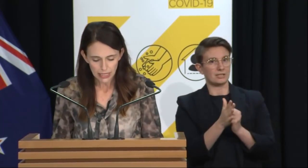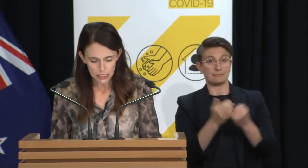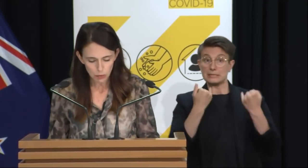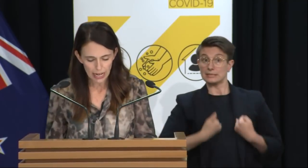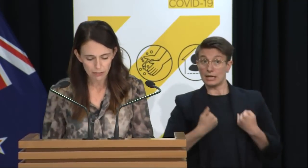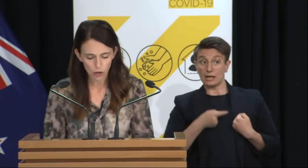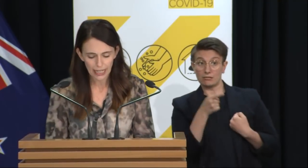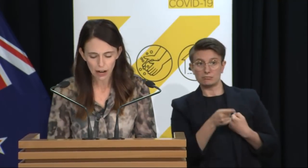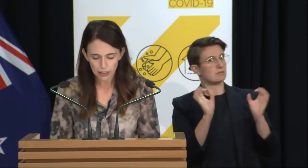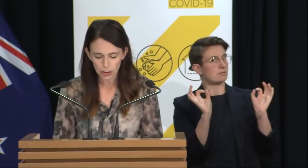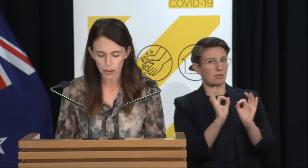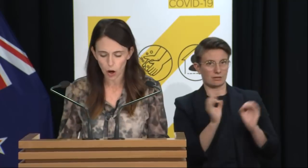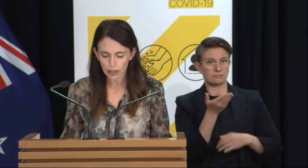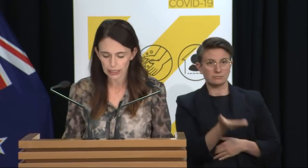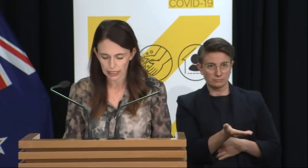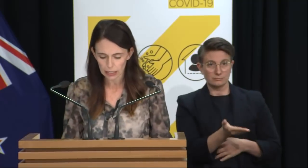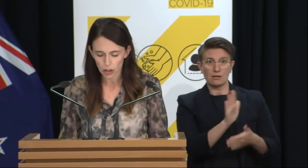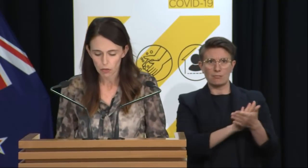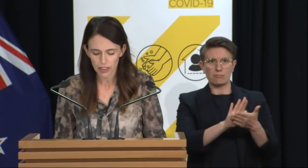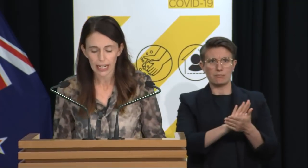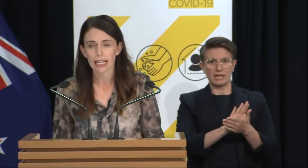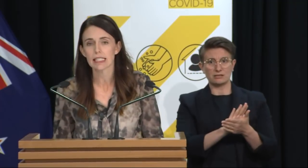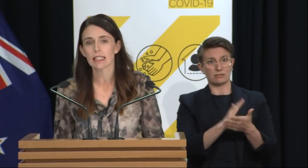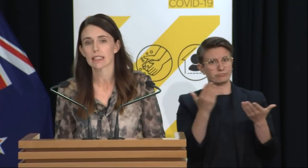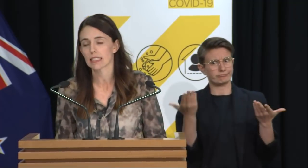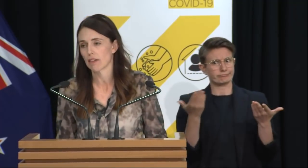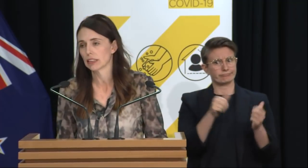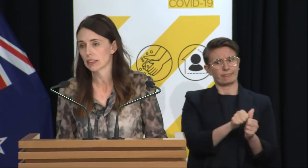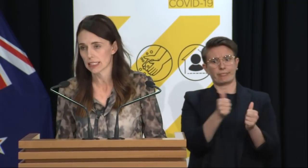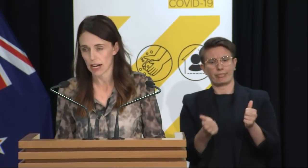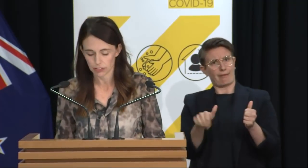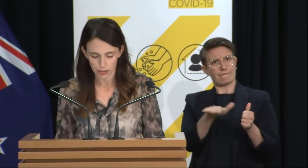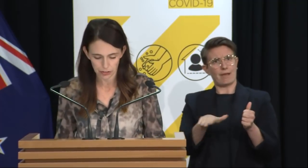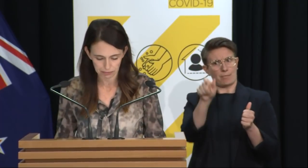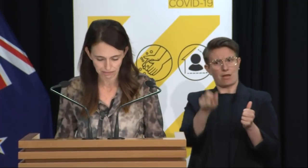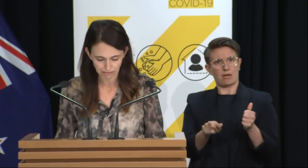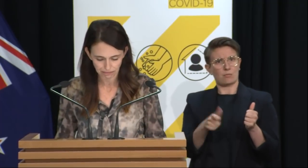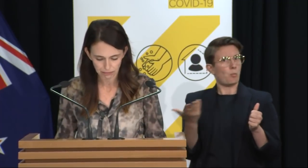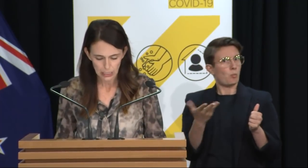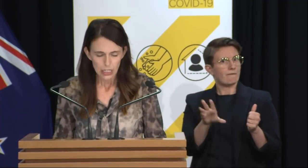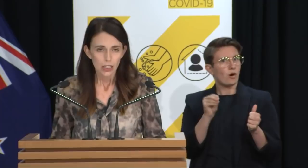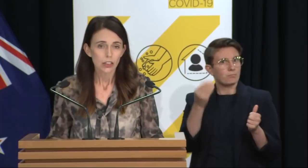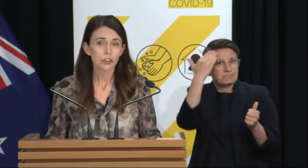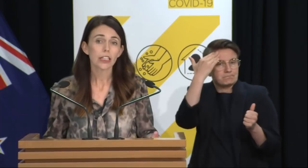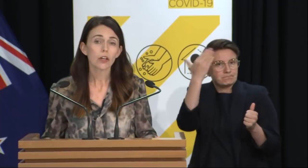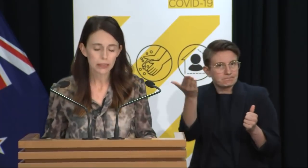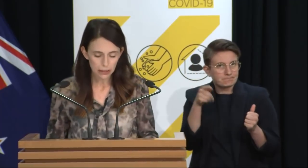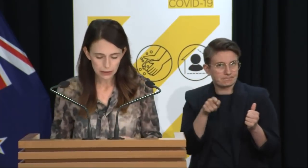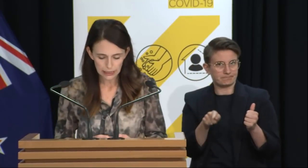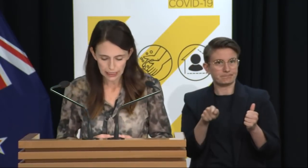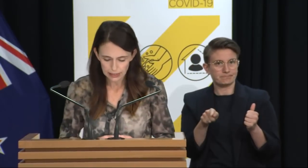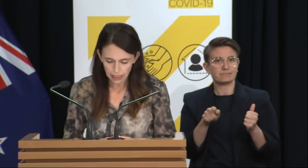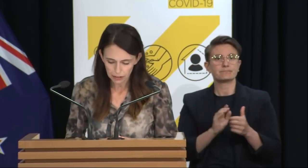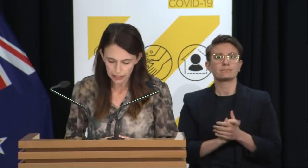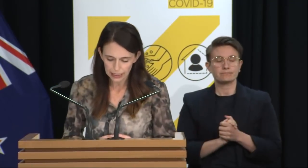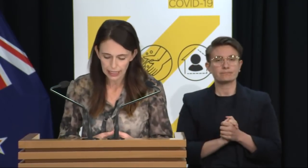That means we have no current known link for the case discovered this afternoon. Genome